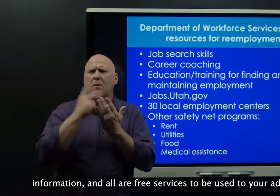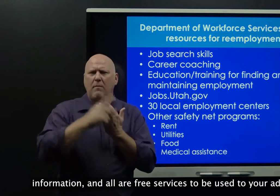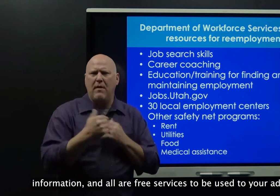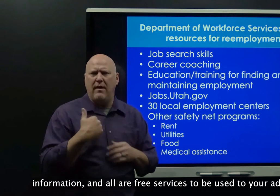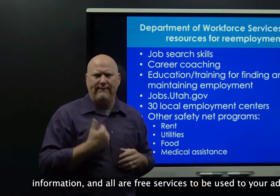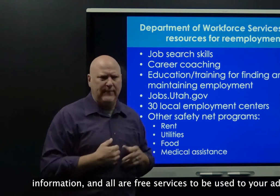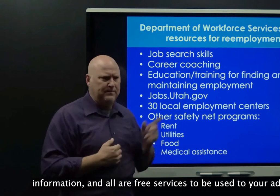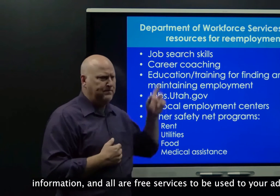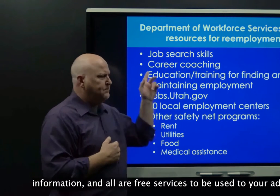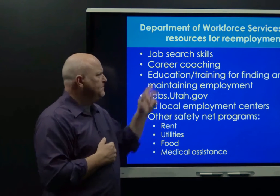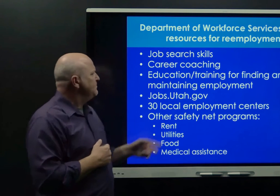your advantage.